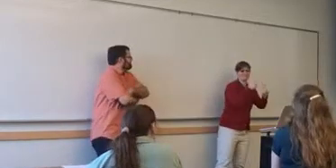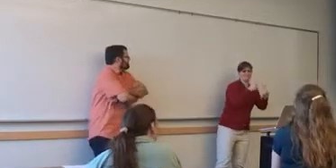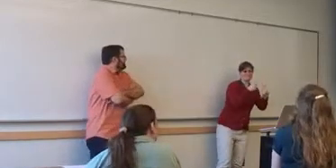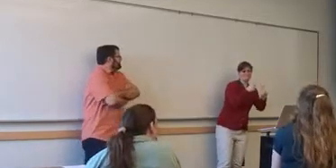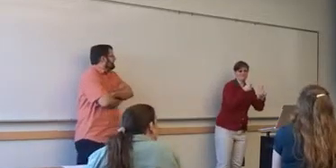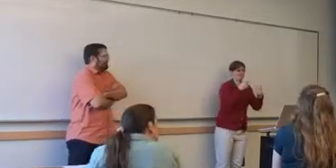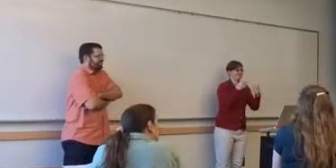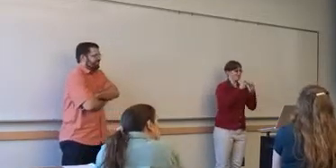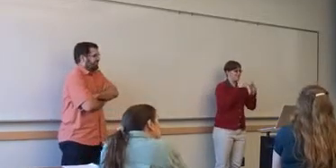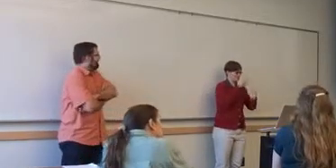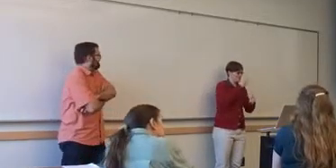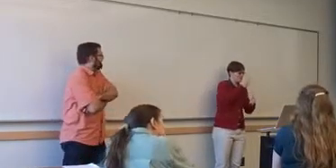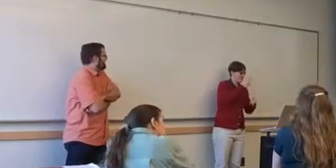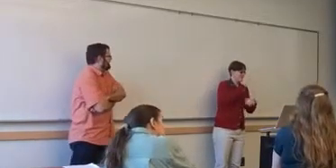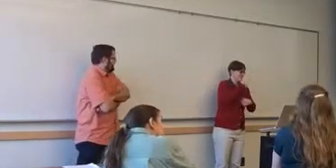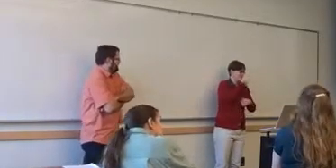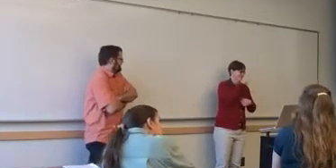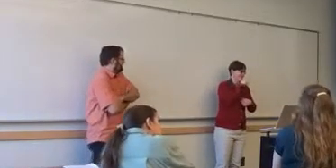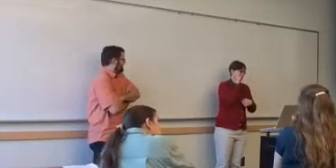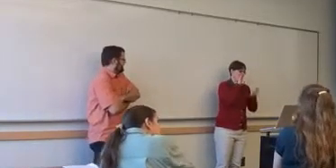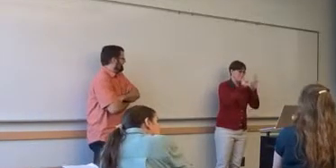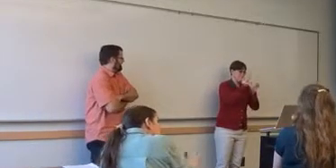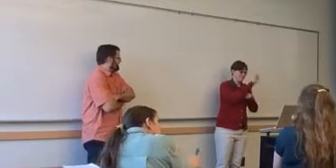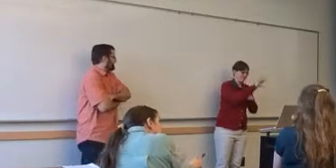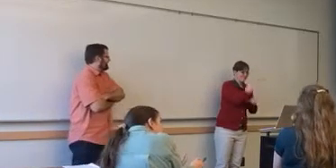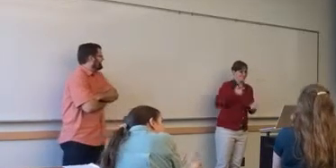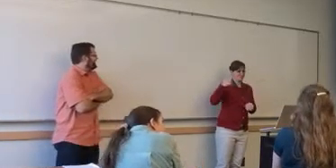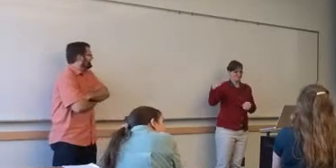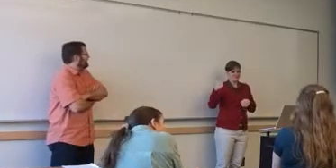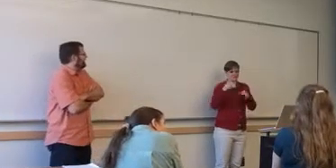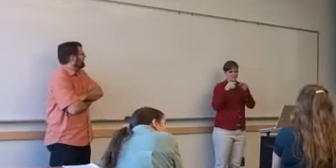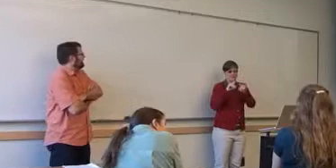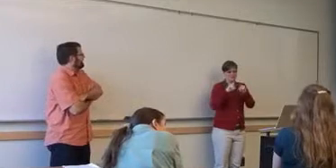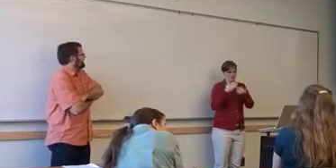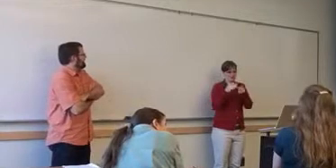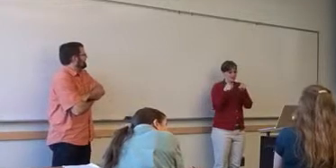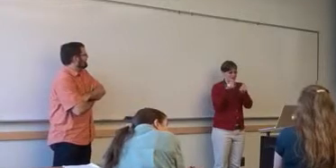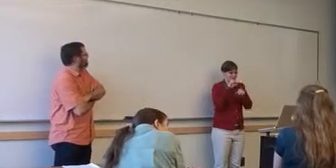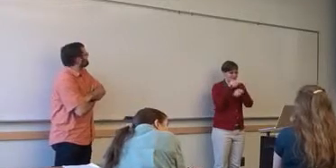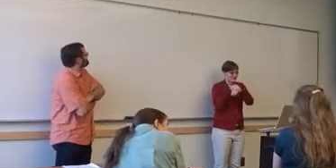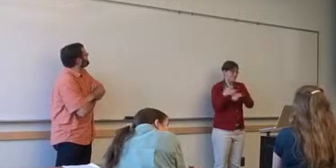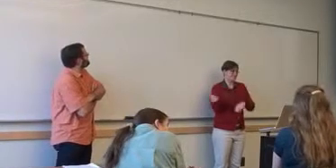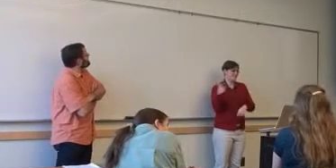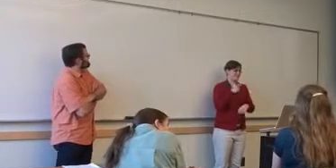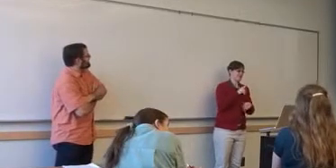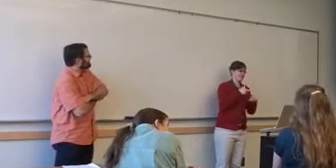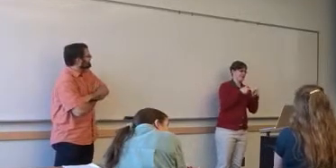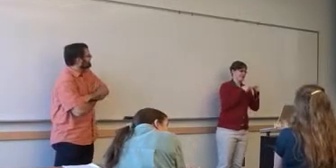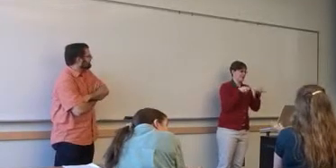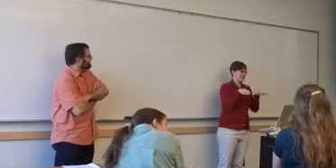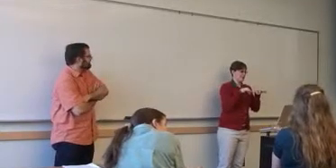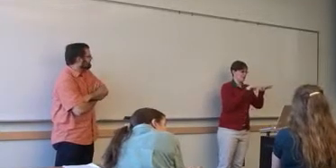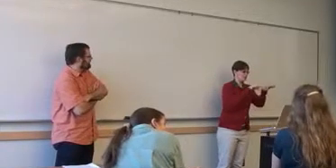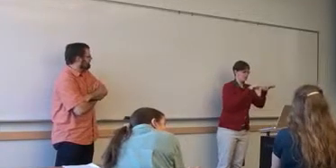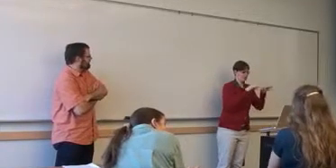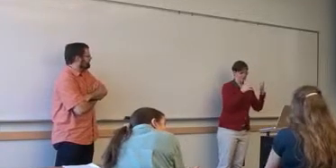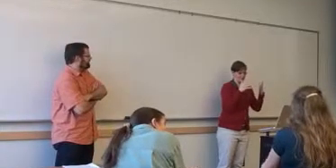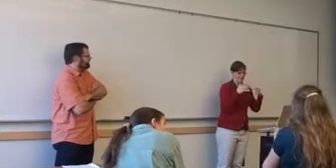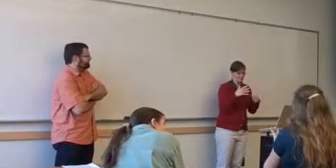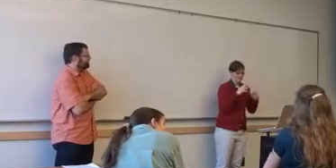So, now I love history. So I want to kind of, I gave you a little bit of that, then you guys talked about English. Now, I want to talk